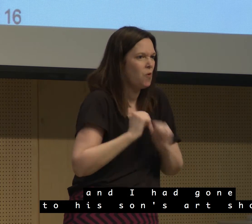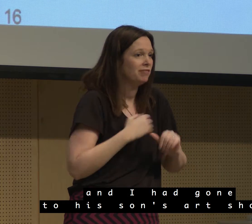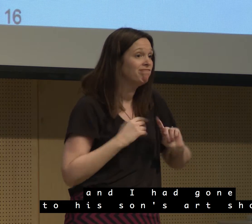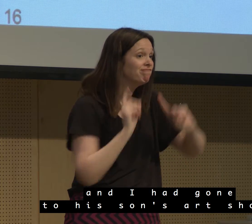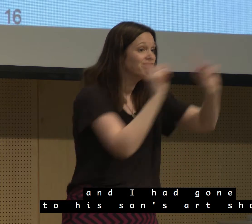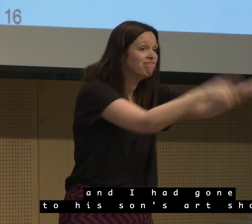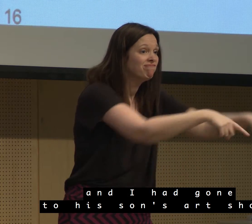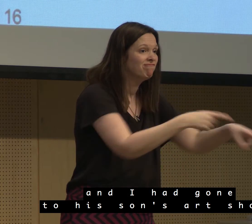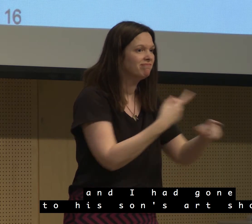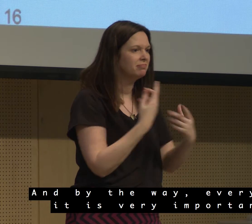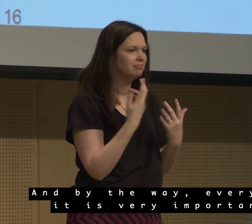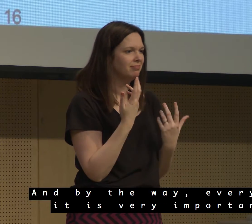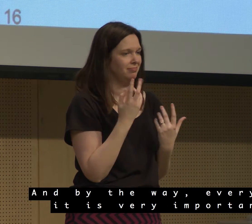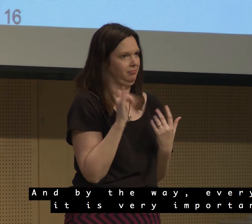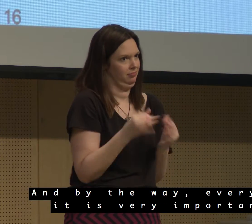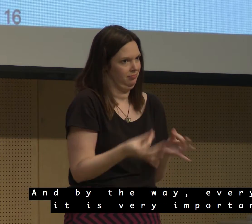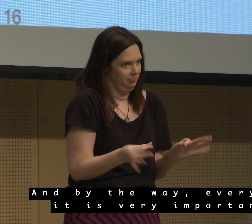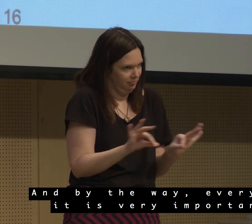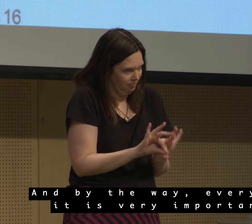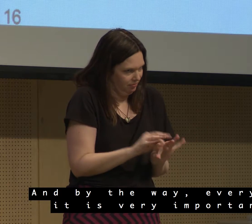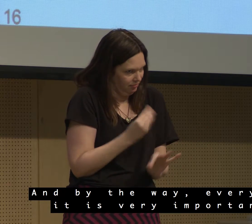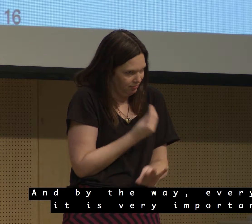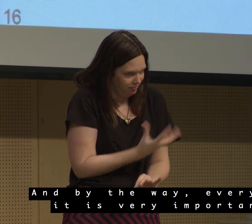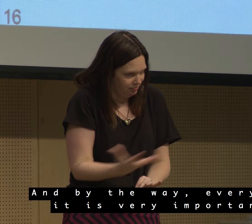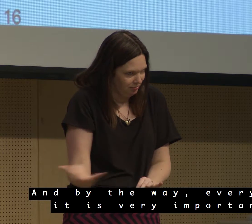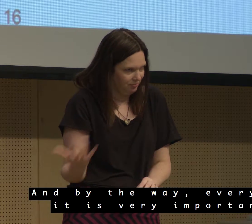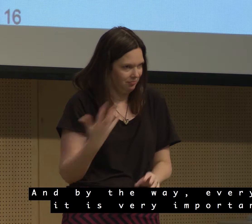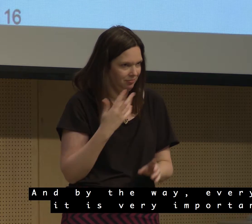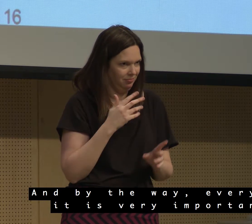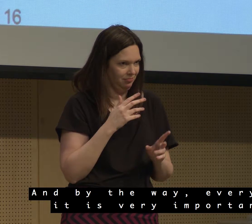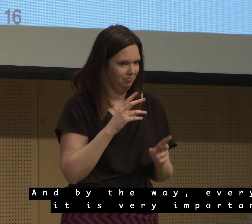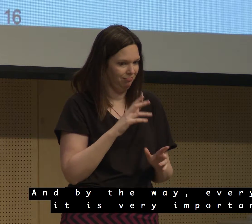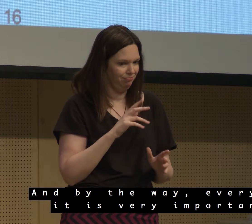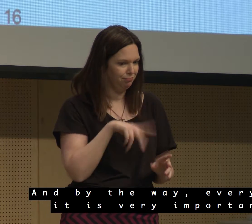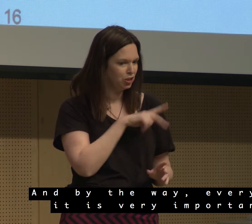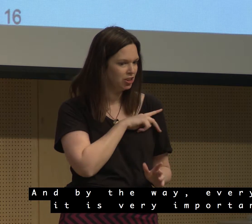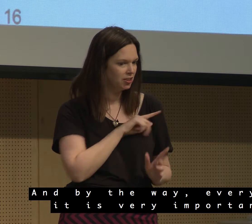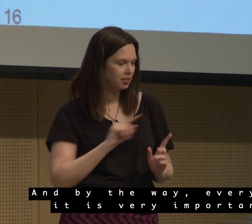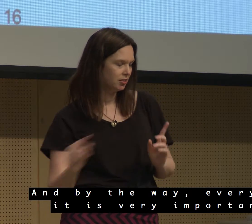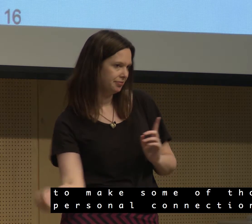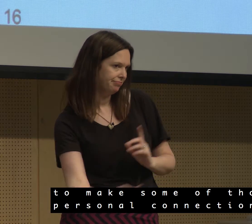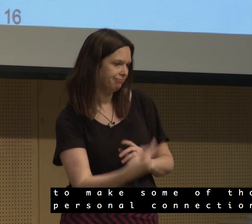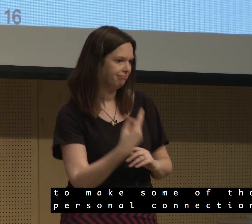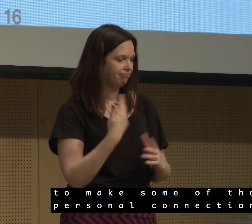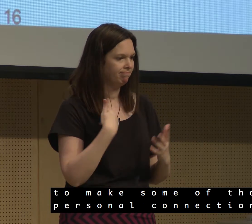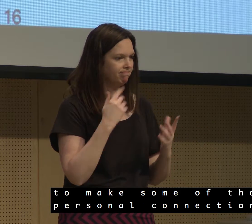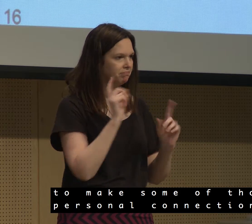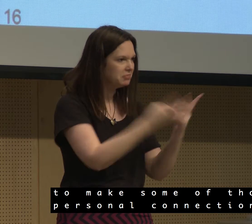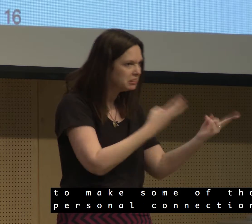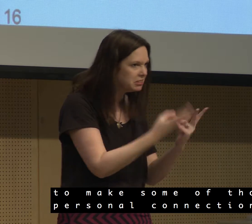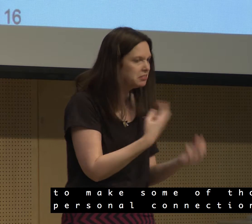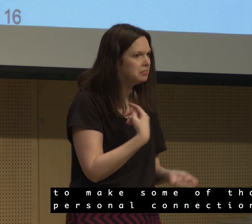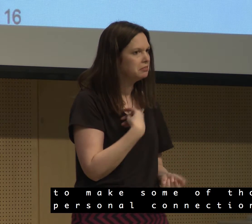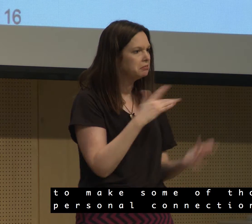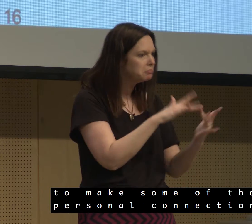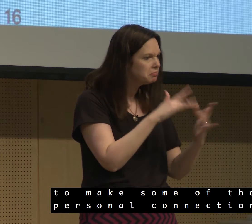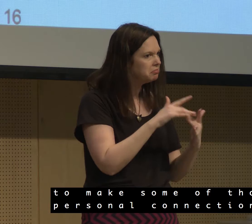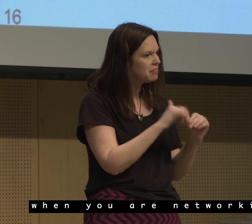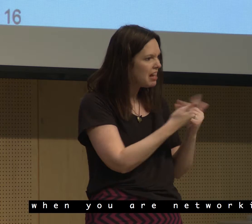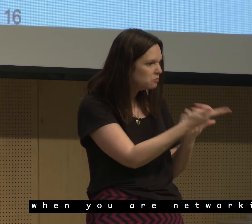art show. And by the way, everyone, it is very important to make some of those personal connections when you